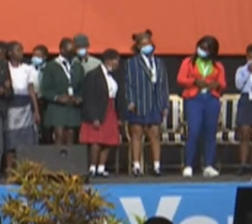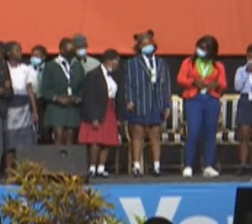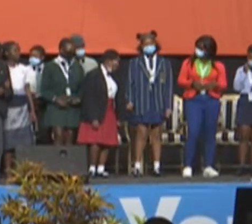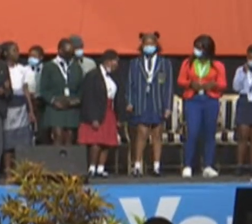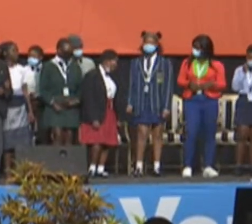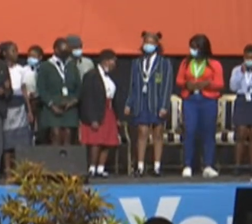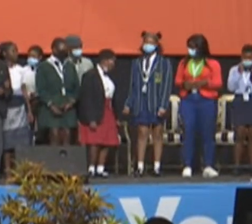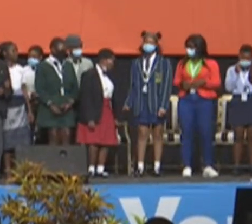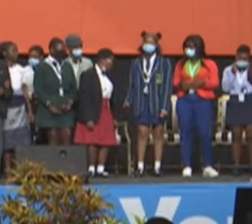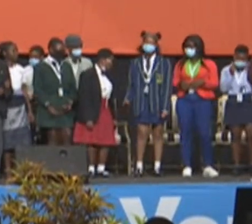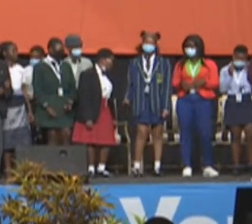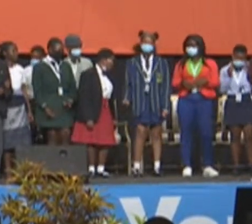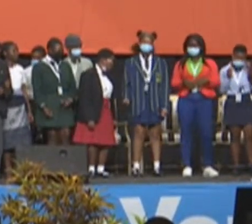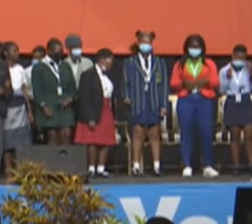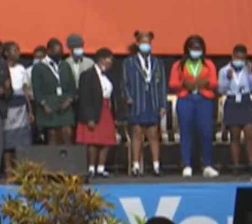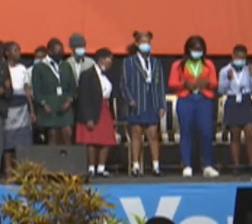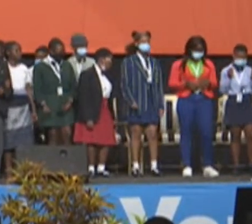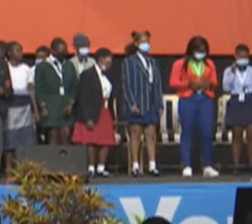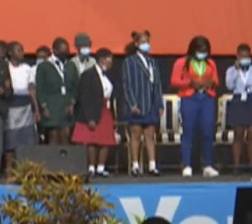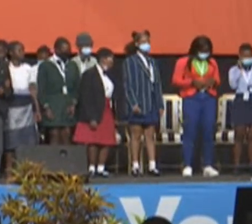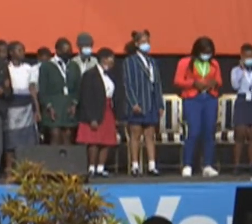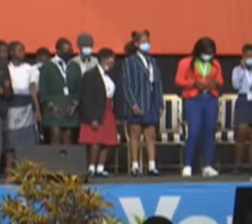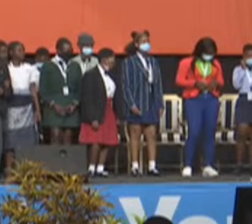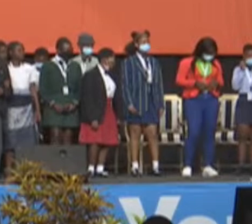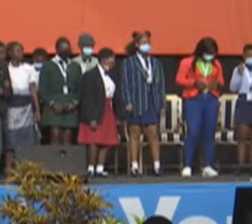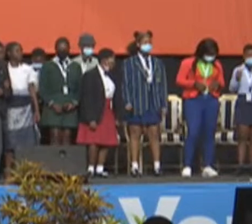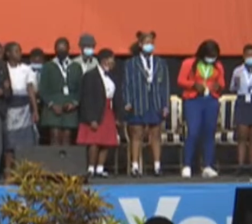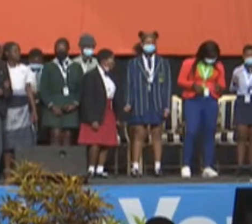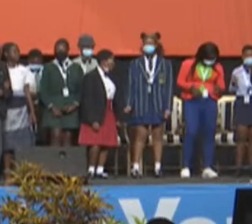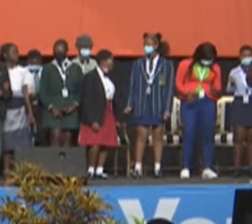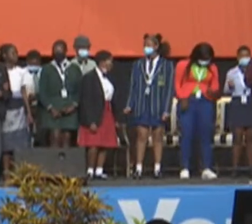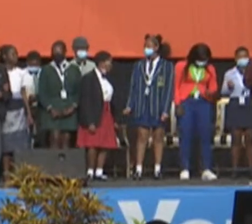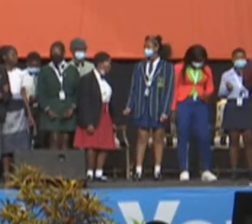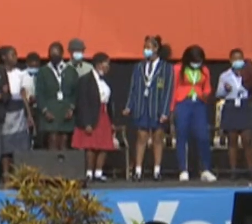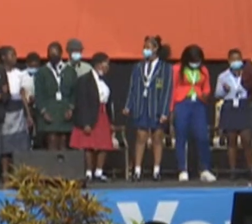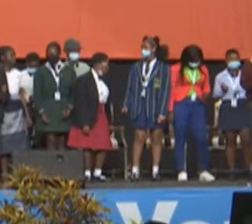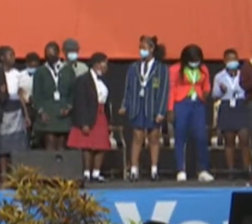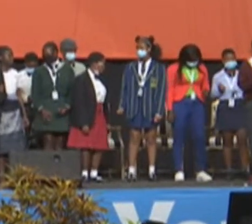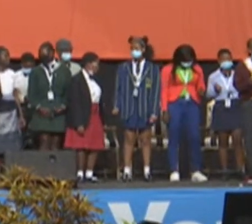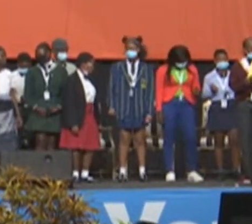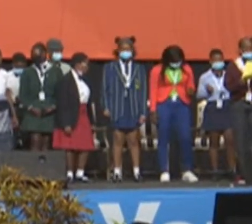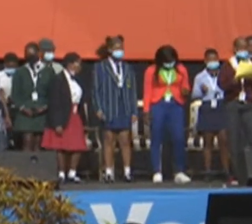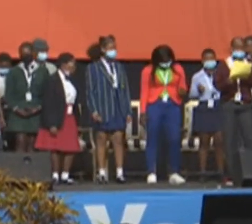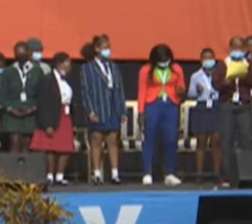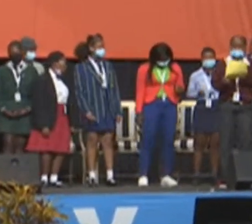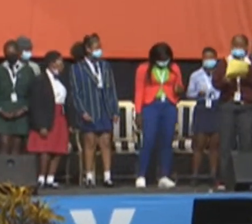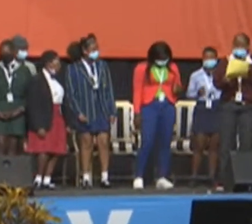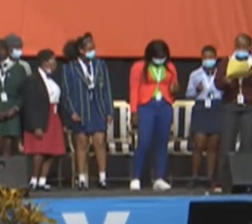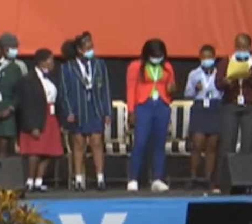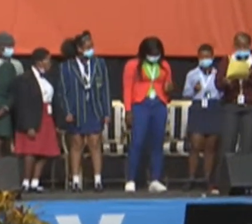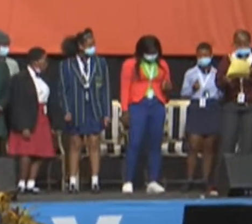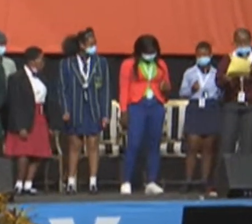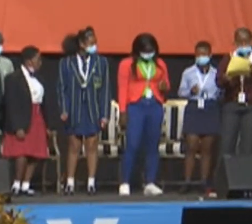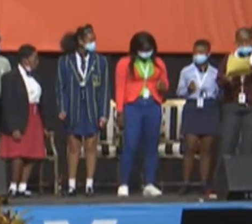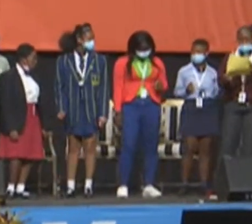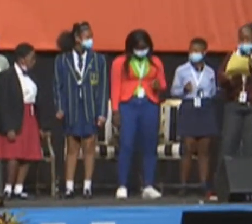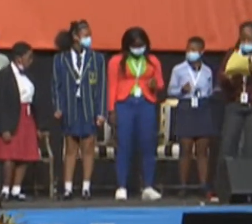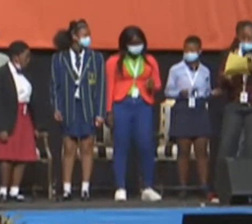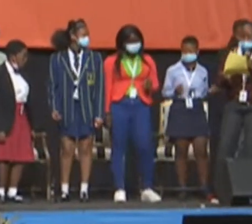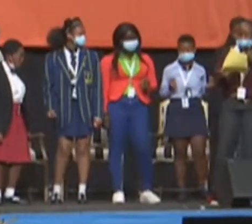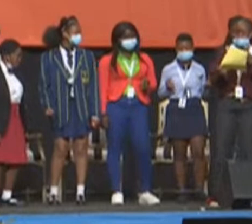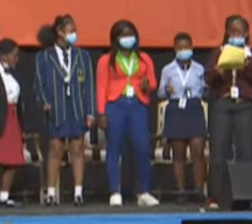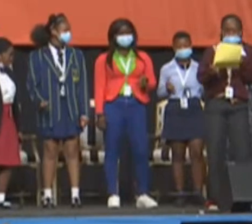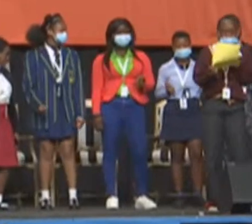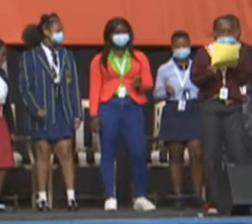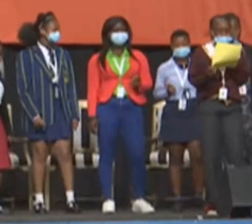zethu. Kutheni ngathi siphulukana namaphupha ethu. Remember not to let the devil win, because we are the winners who are willing to